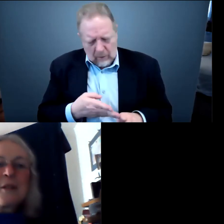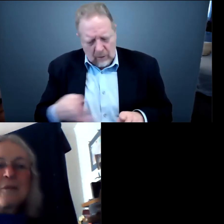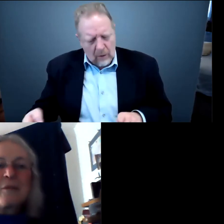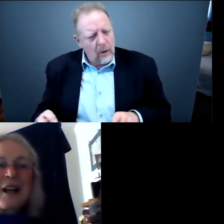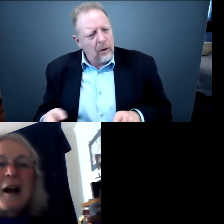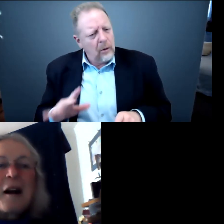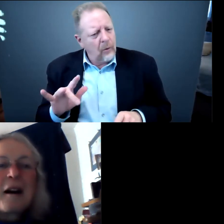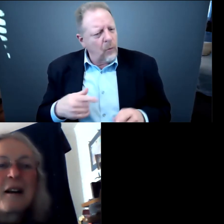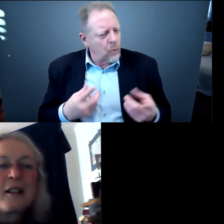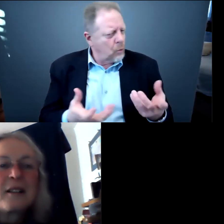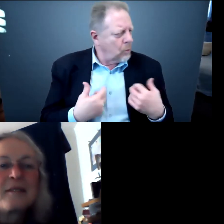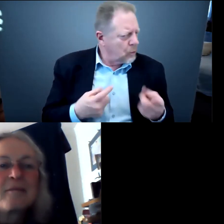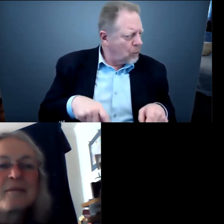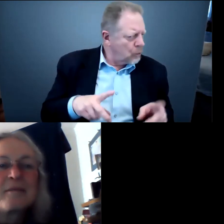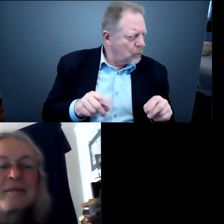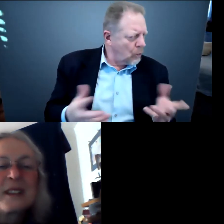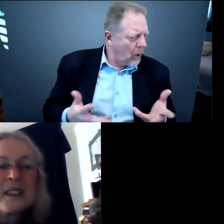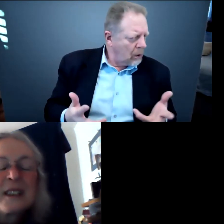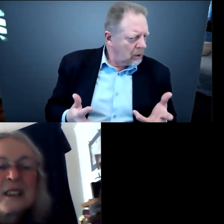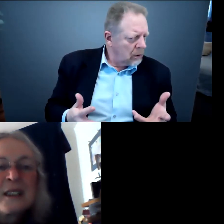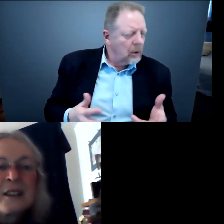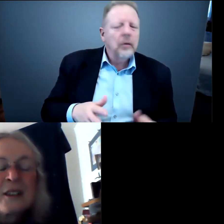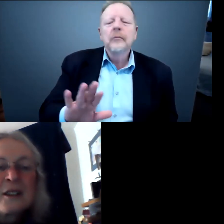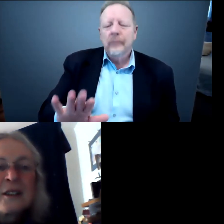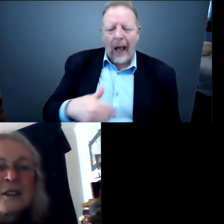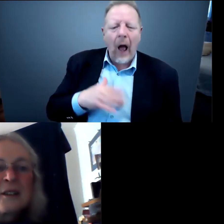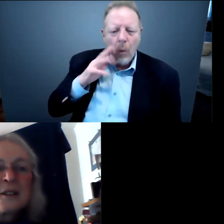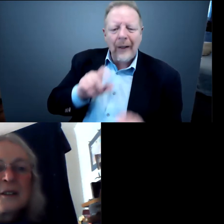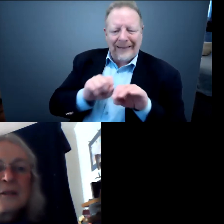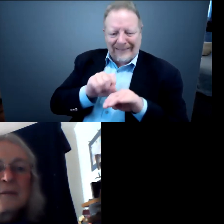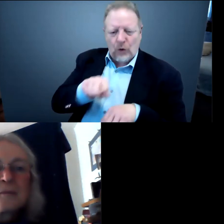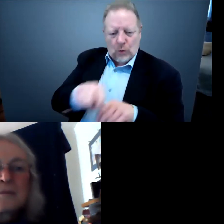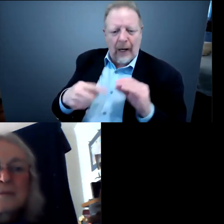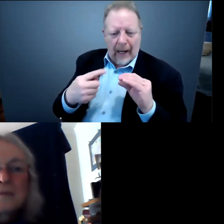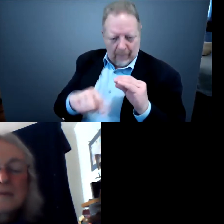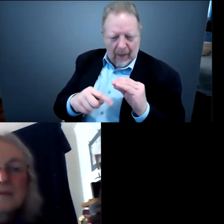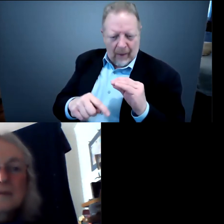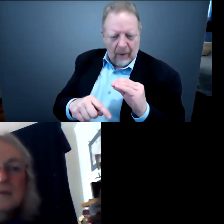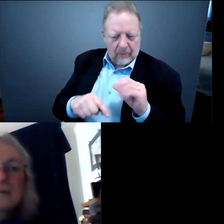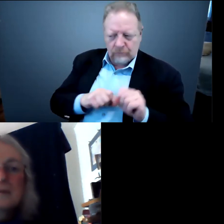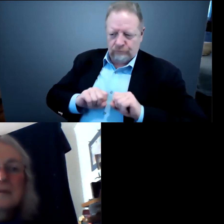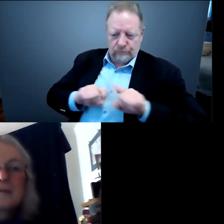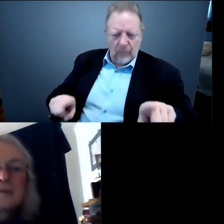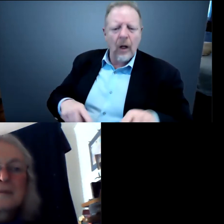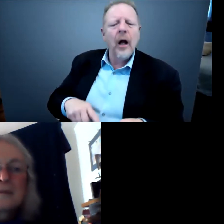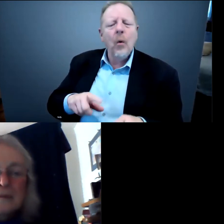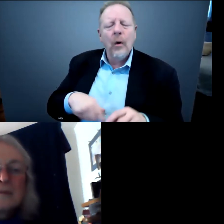what are we, I'm going to send out an email, and we'll just try to get our thoughts together, and I'll put Heather